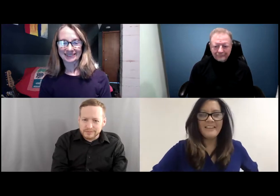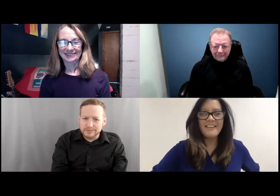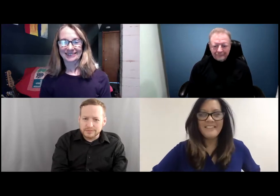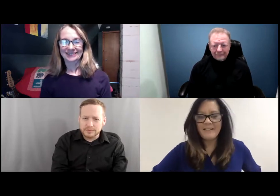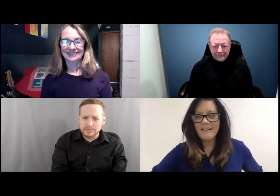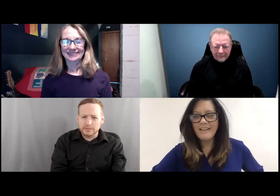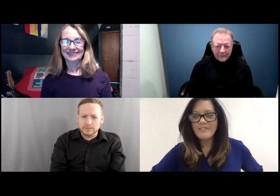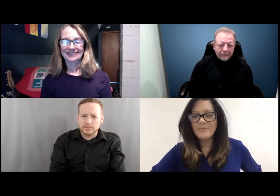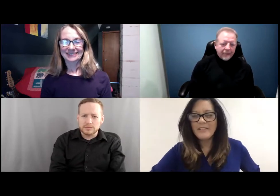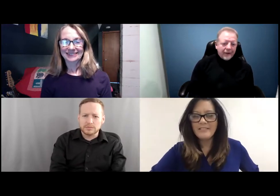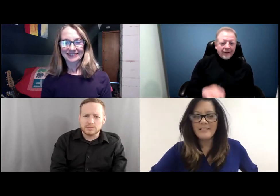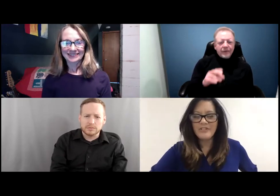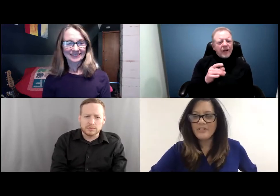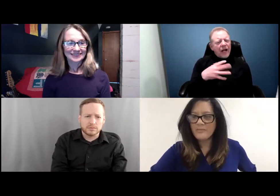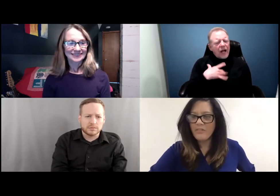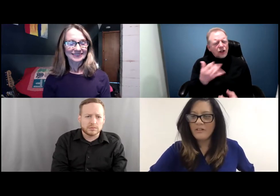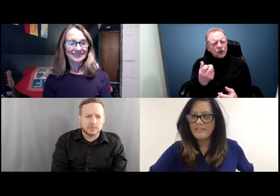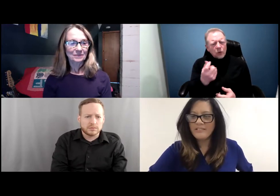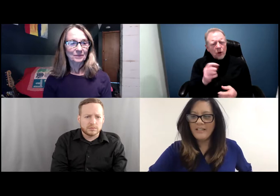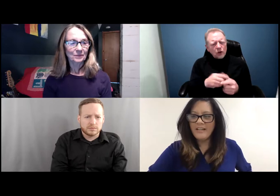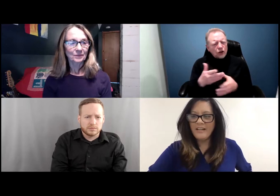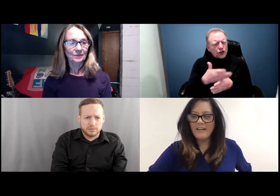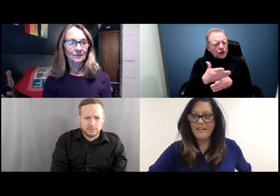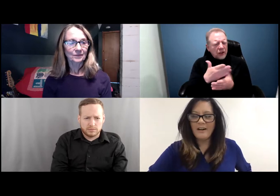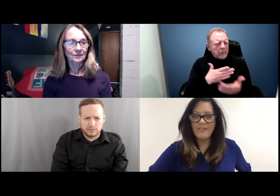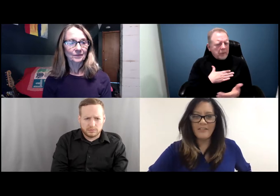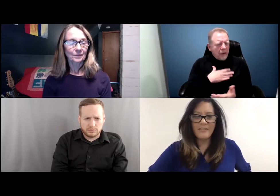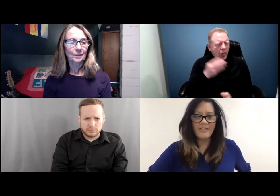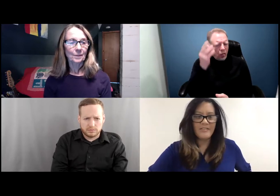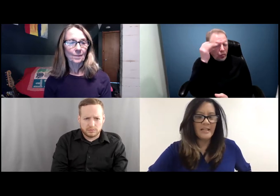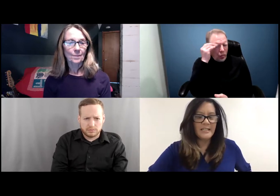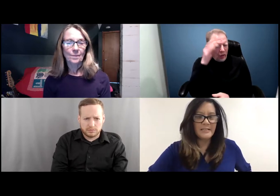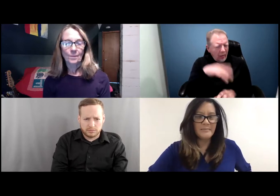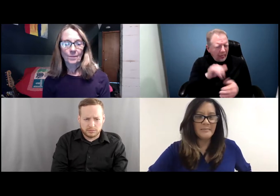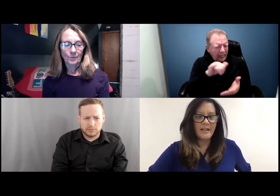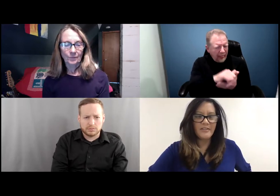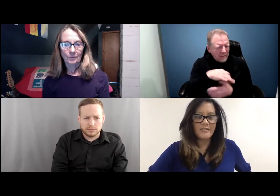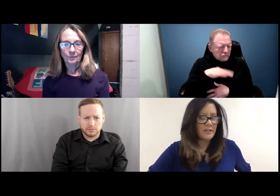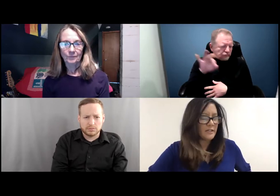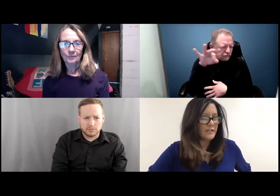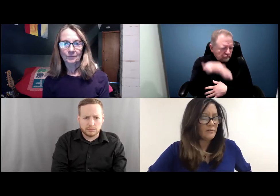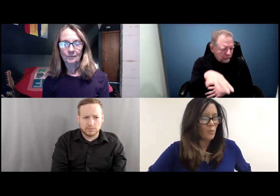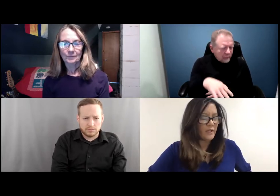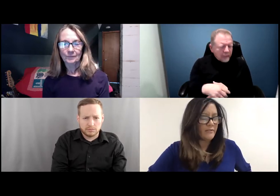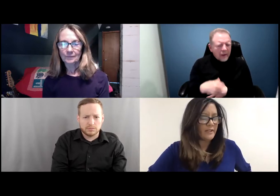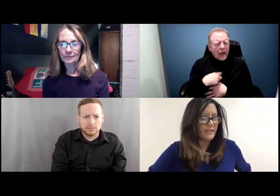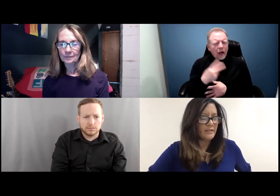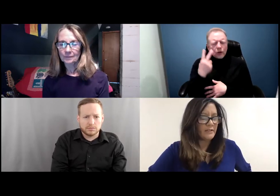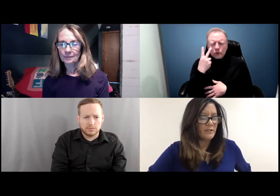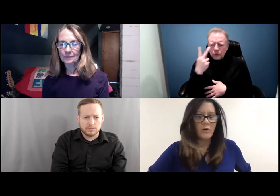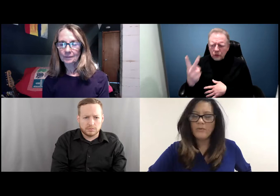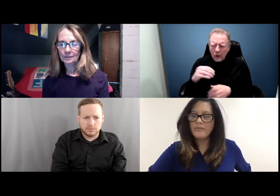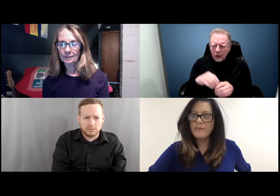Christine. I just wanted to share some thoughts on this. I saw in one of